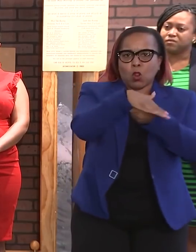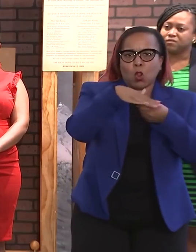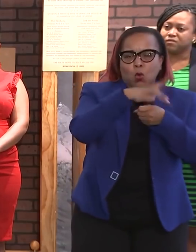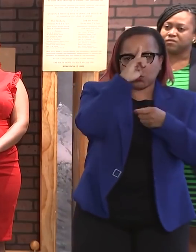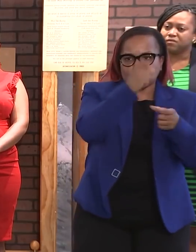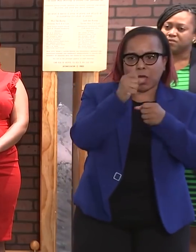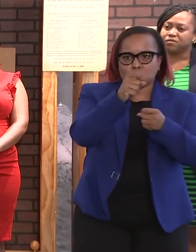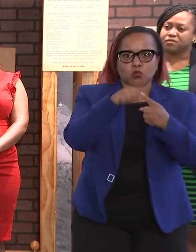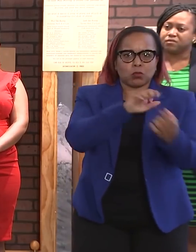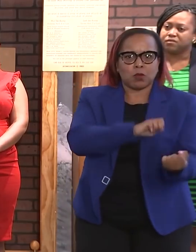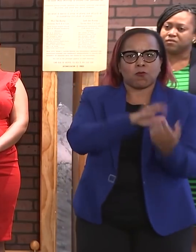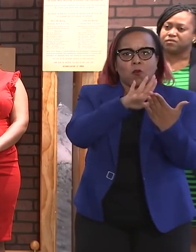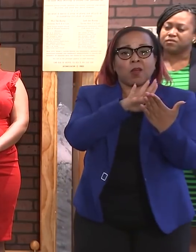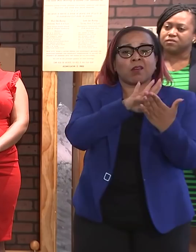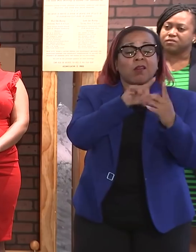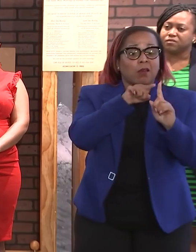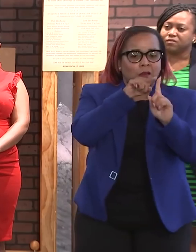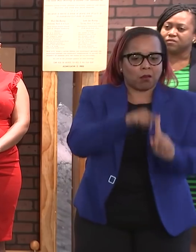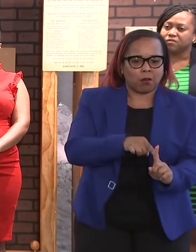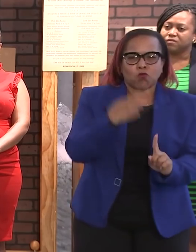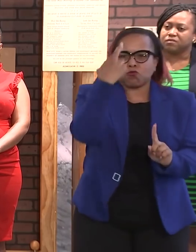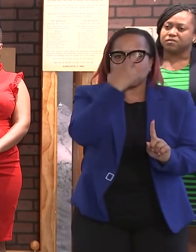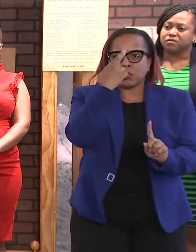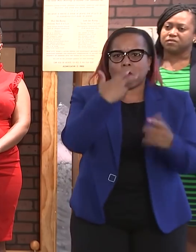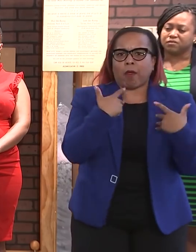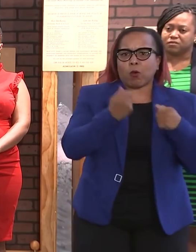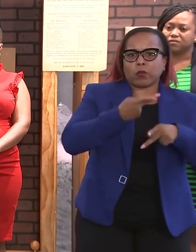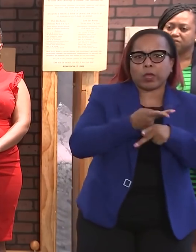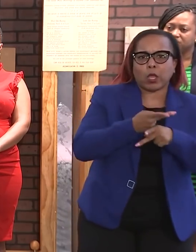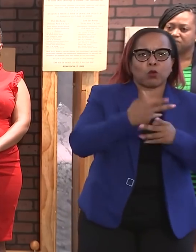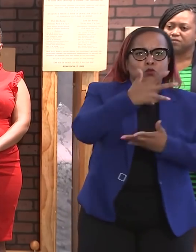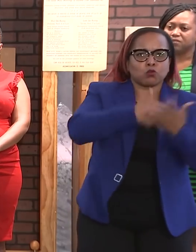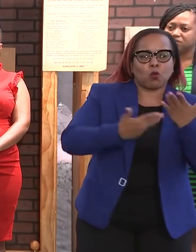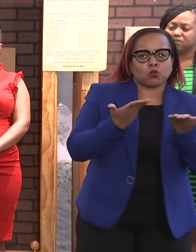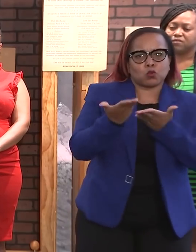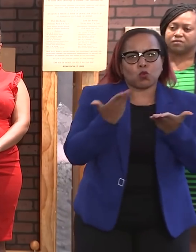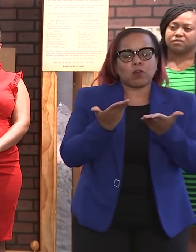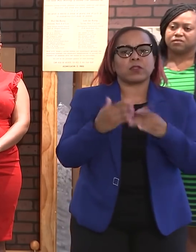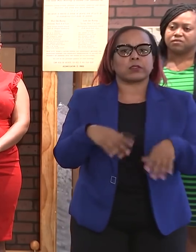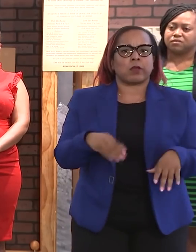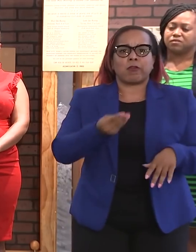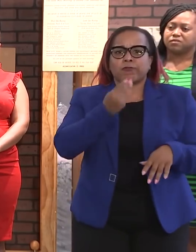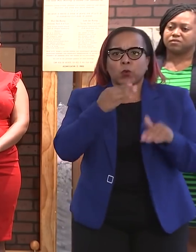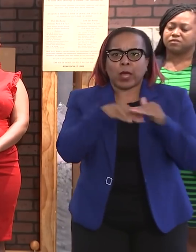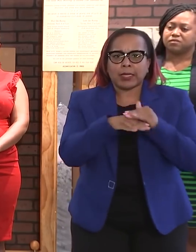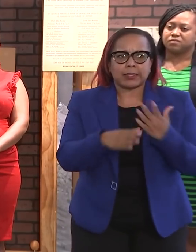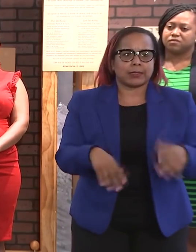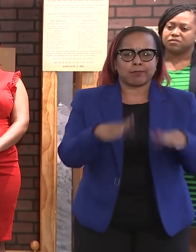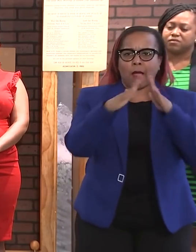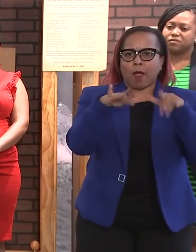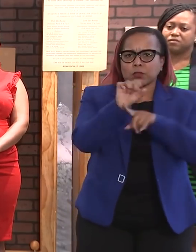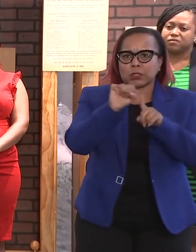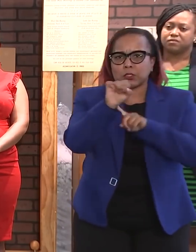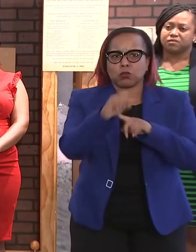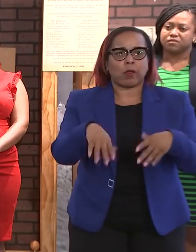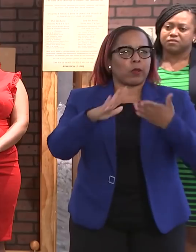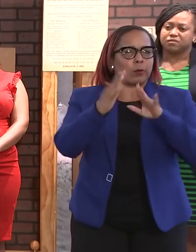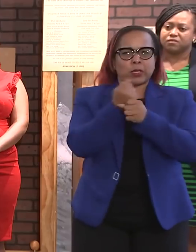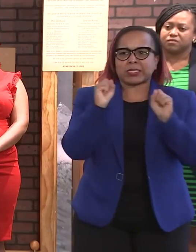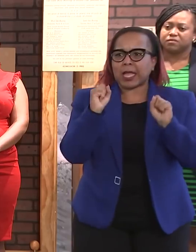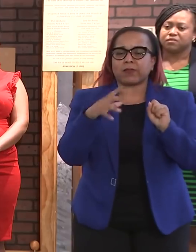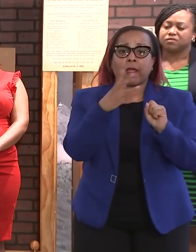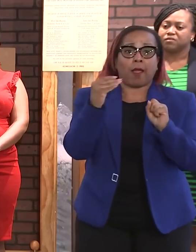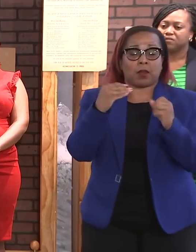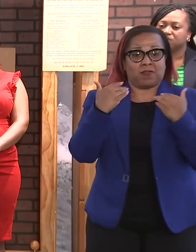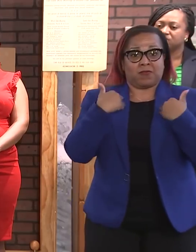strategies to confront the root factors: health care and social service access, food access, housing conditions, community safety,